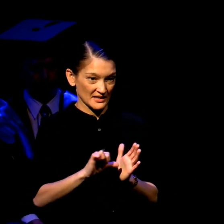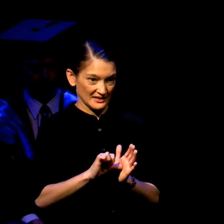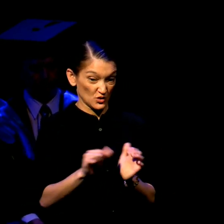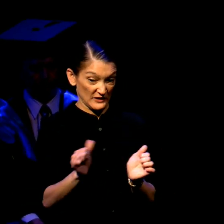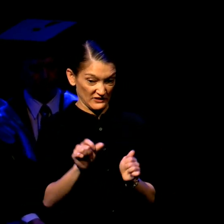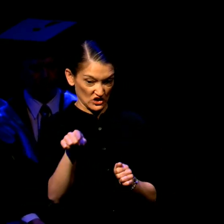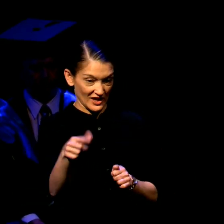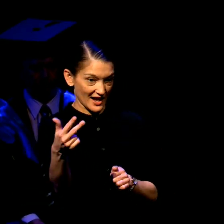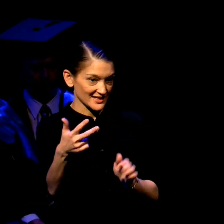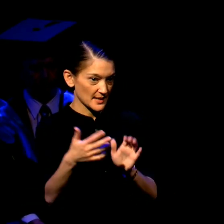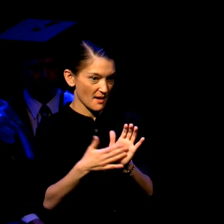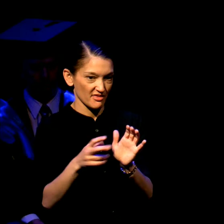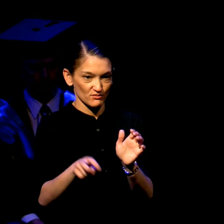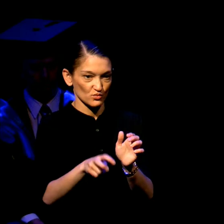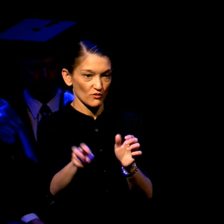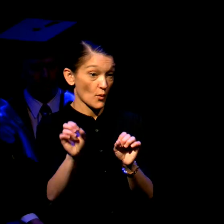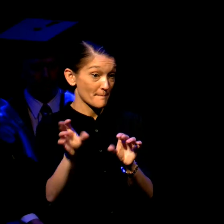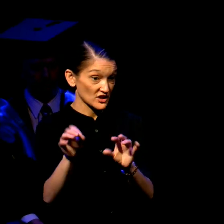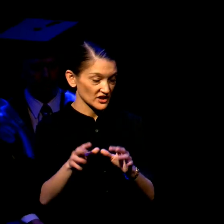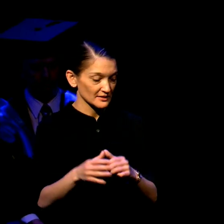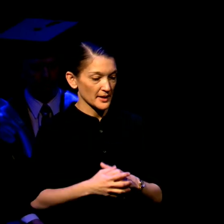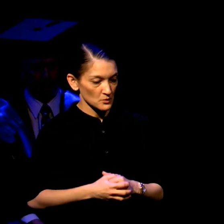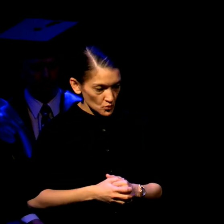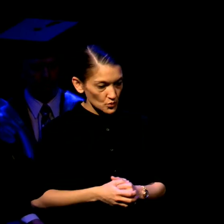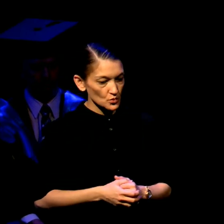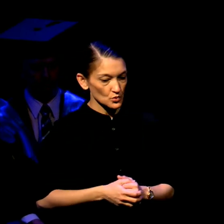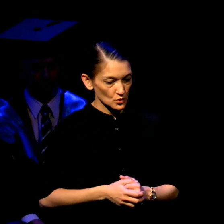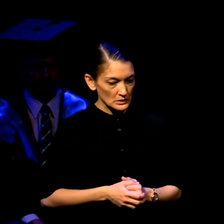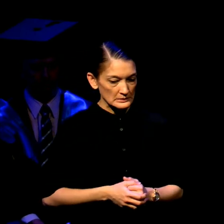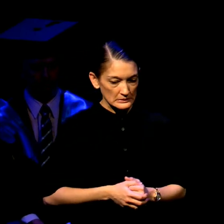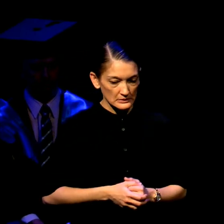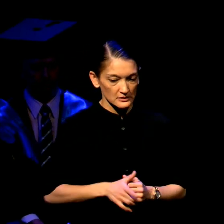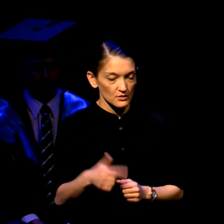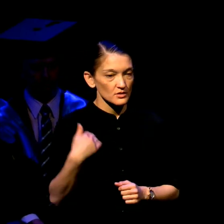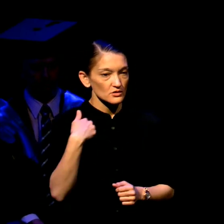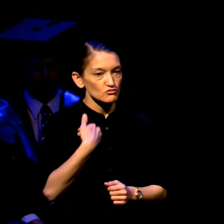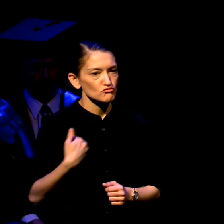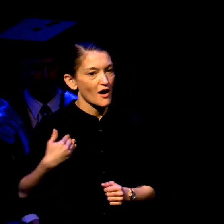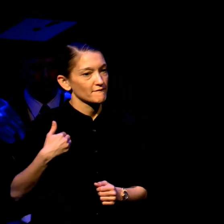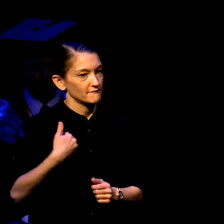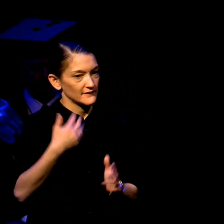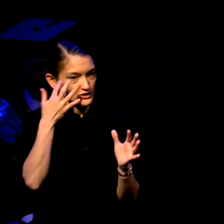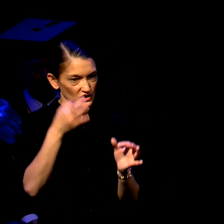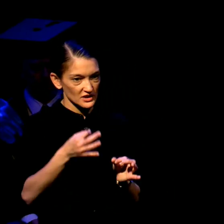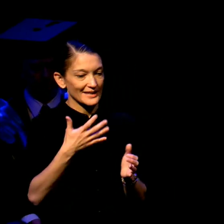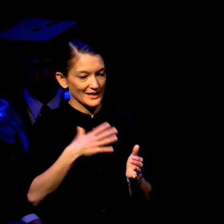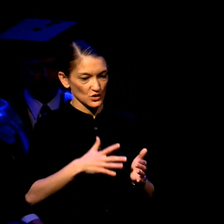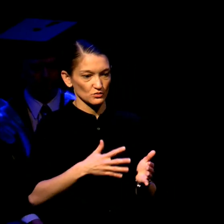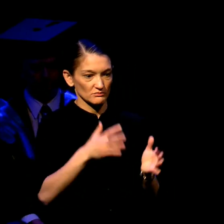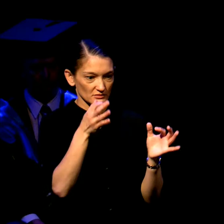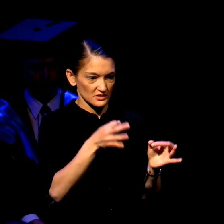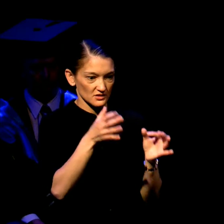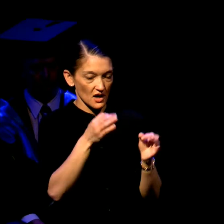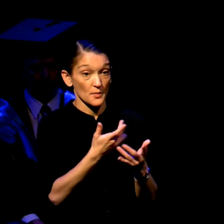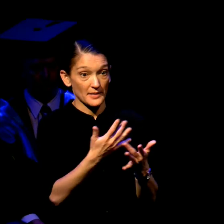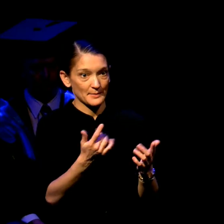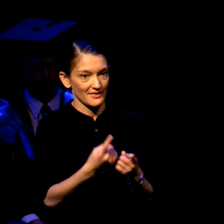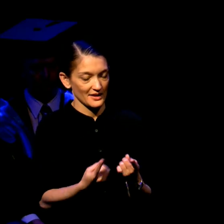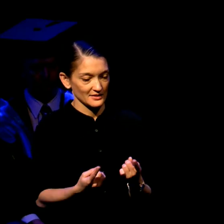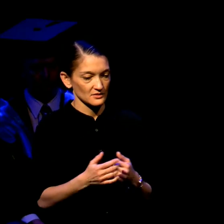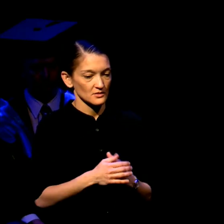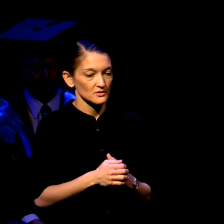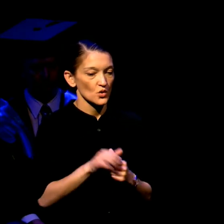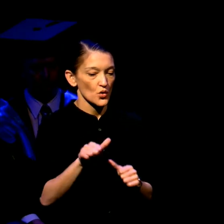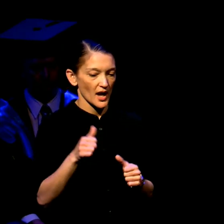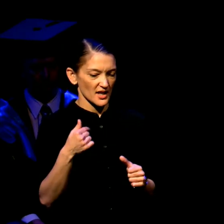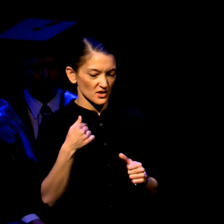finish that 18-month tour. That was some really tough days, and there were some huge decisions to make. Do I look out